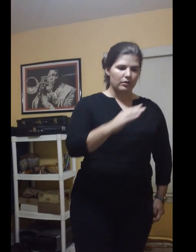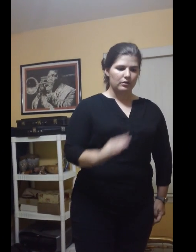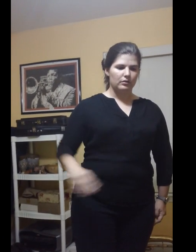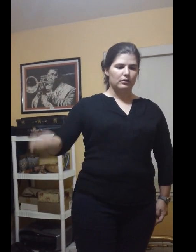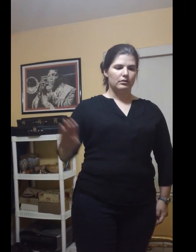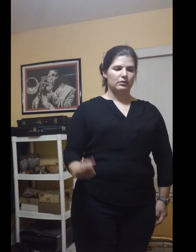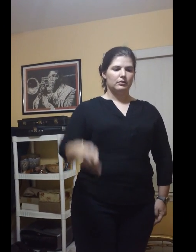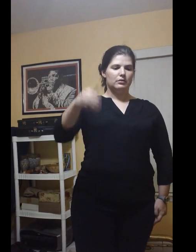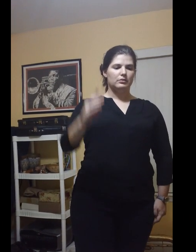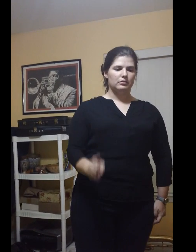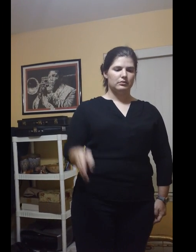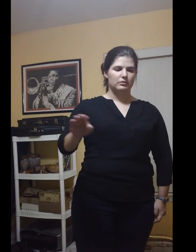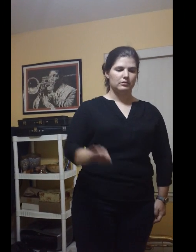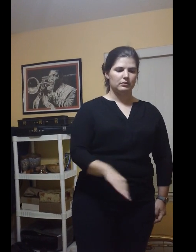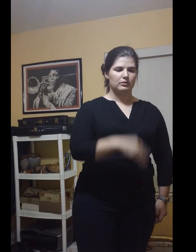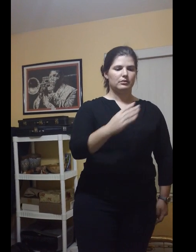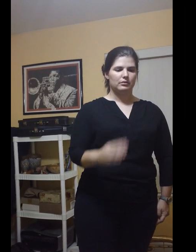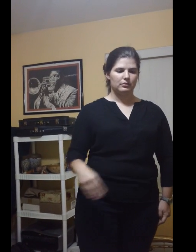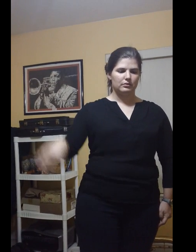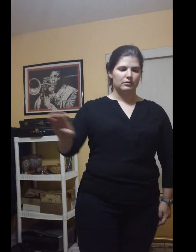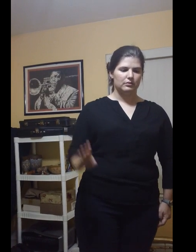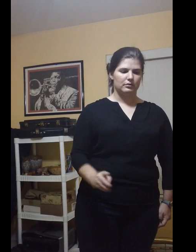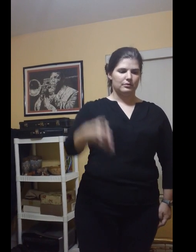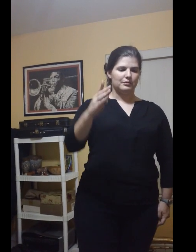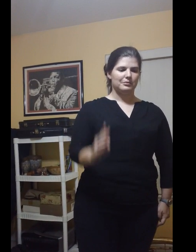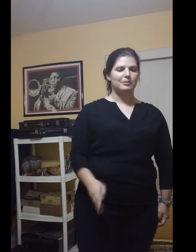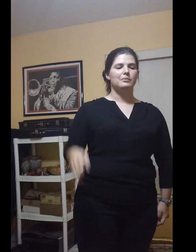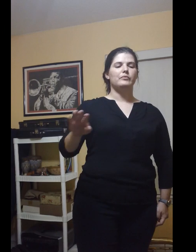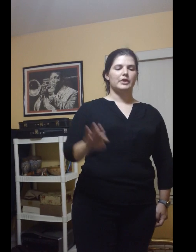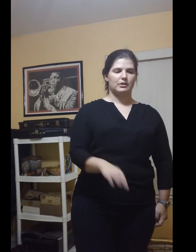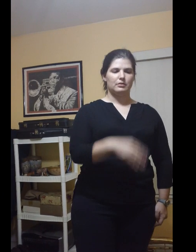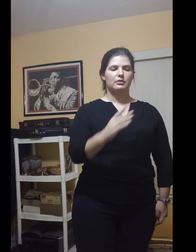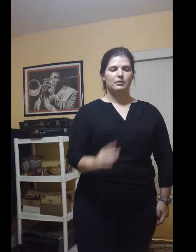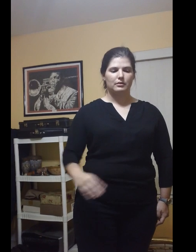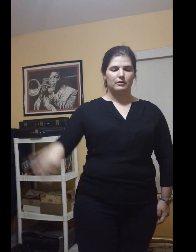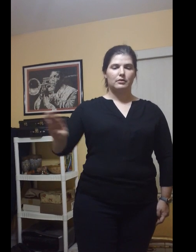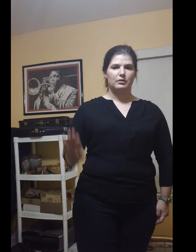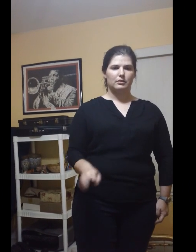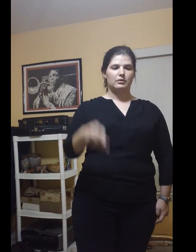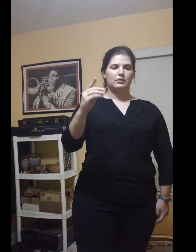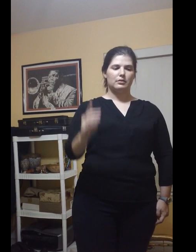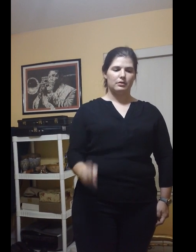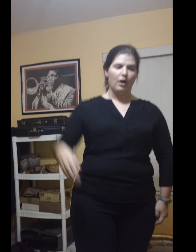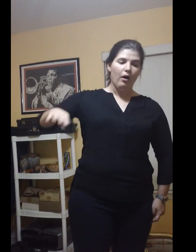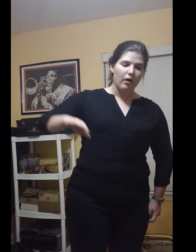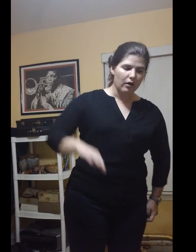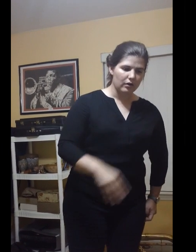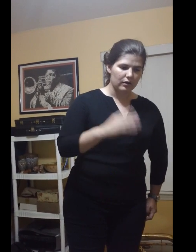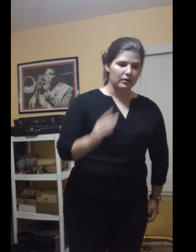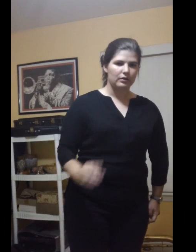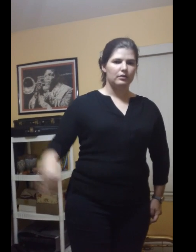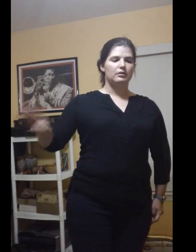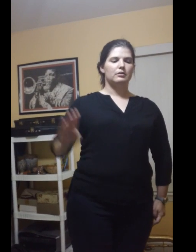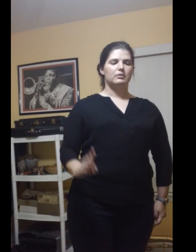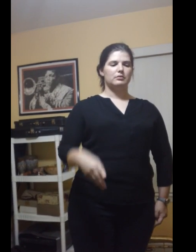new dimension in the world of sound, As worship